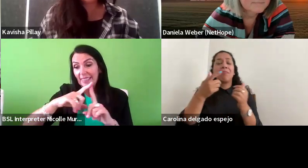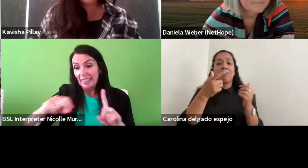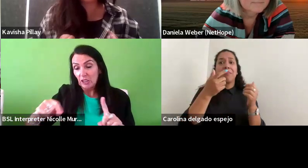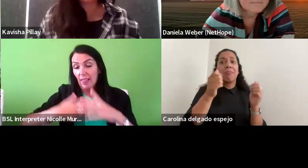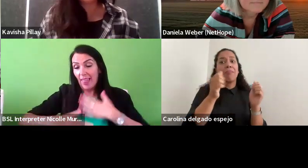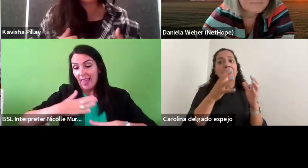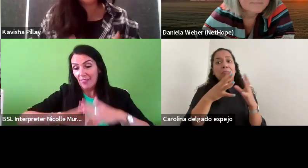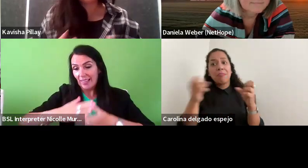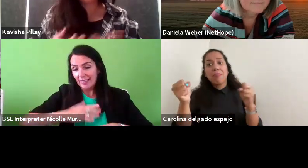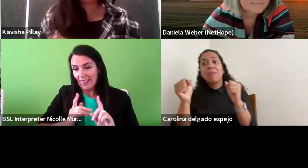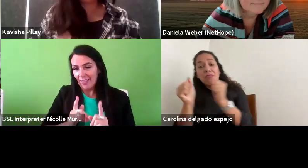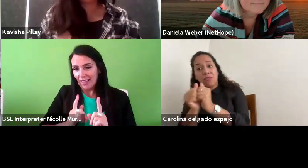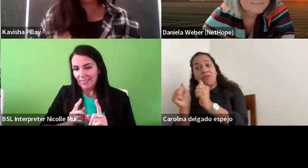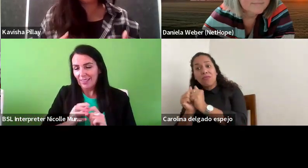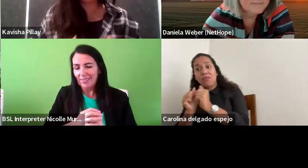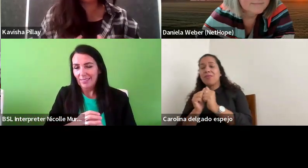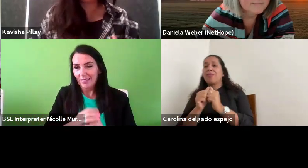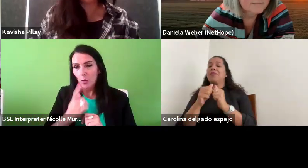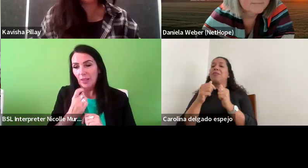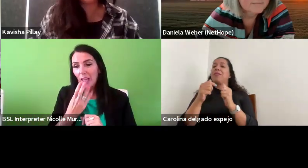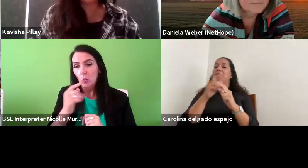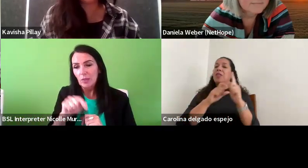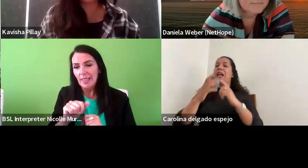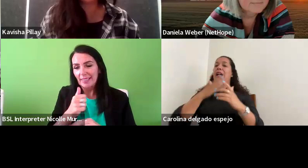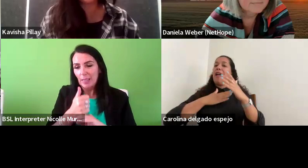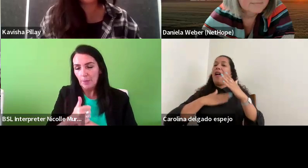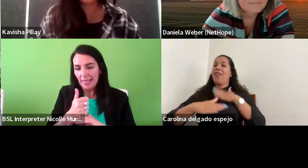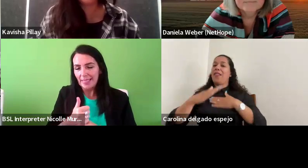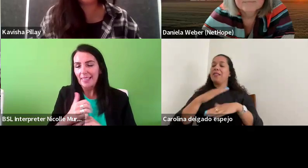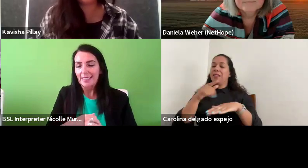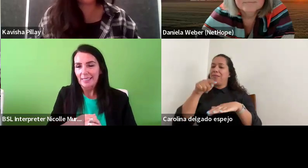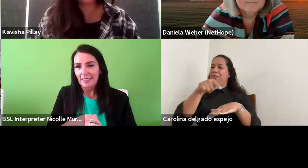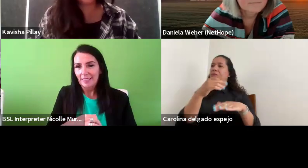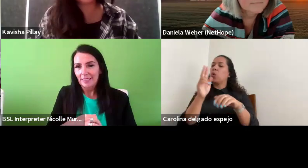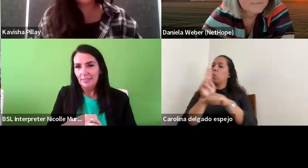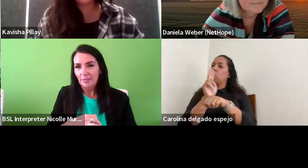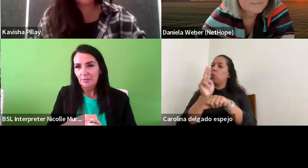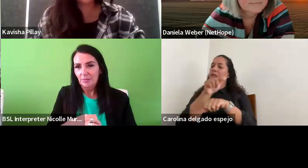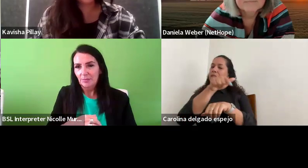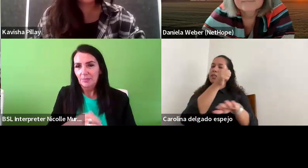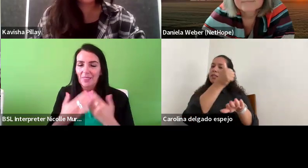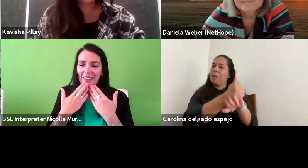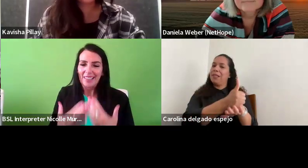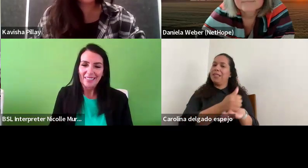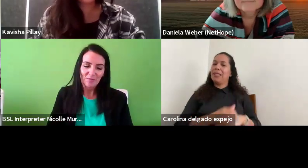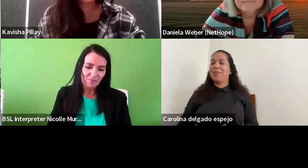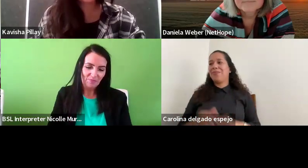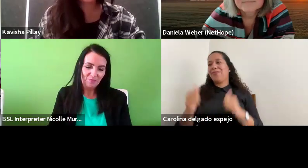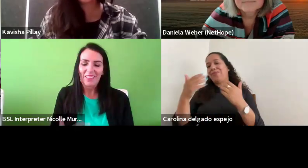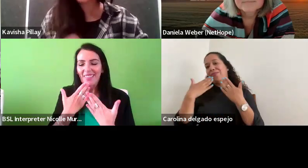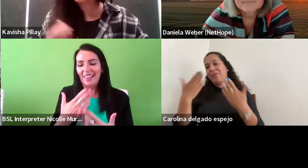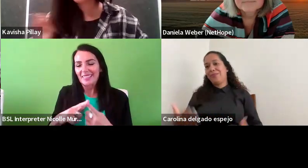ethics, that's a start, and we can use that as a basis just to build a safer digital future. Thanks. Thank you so much,